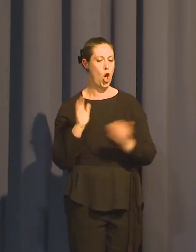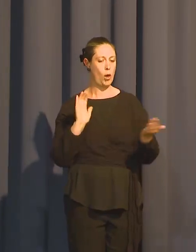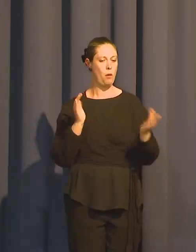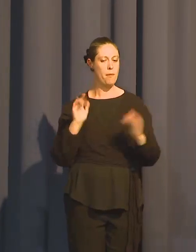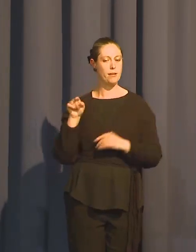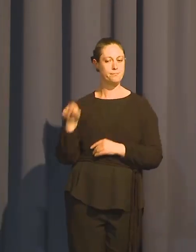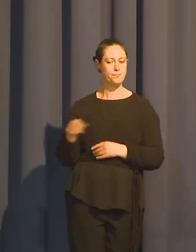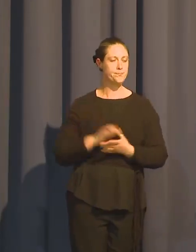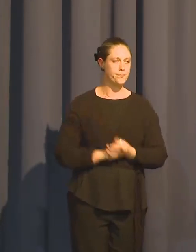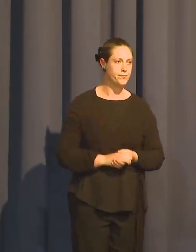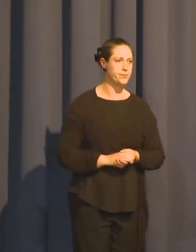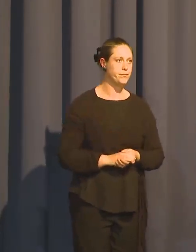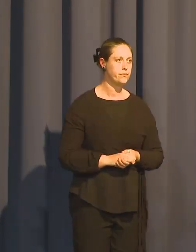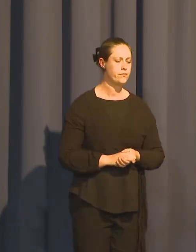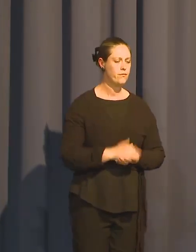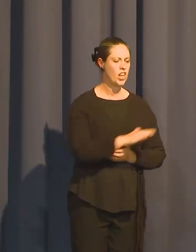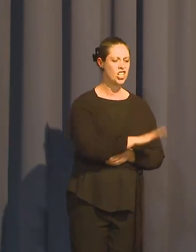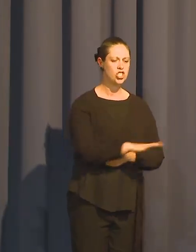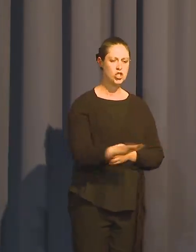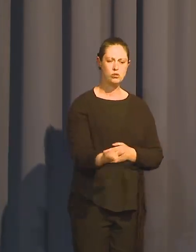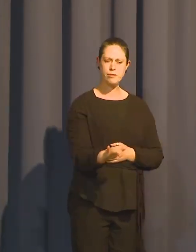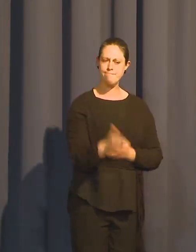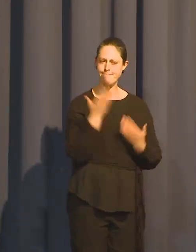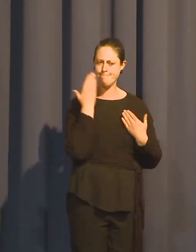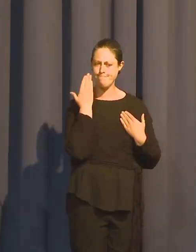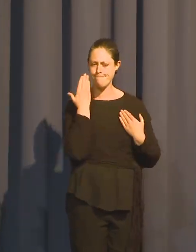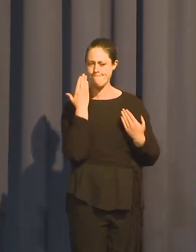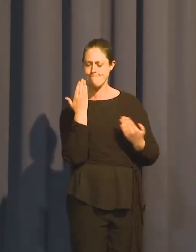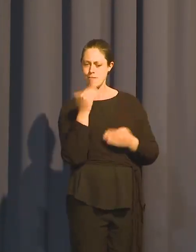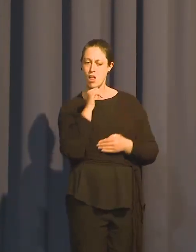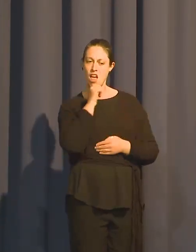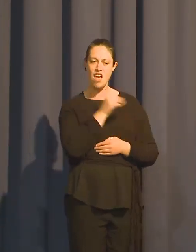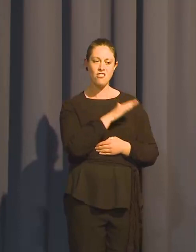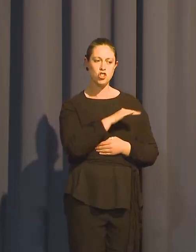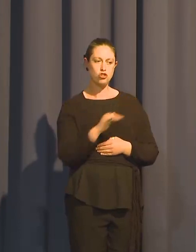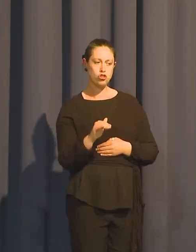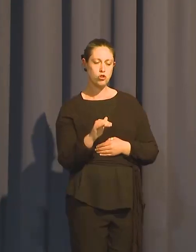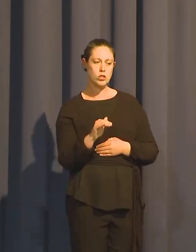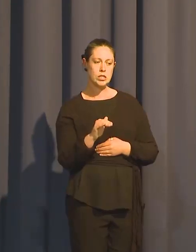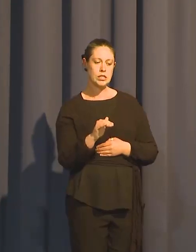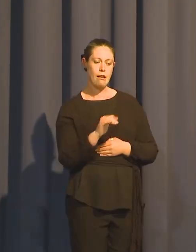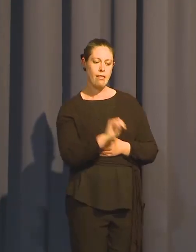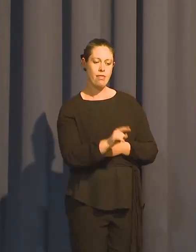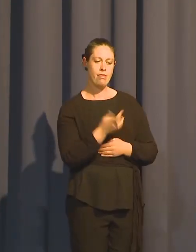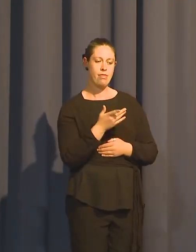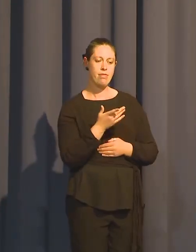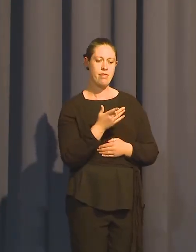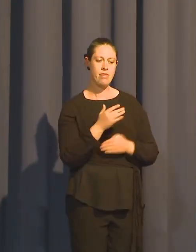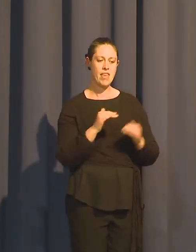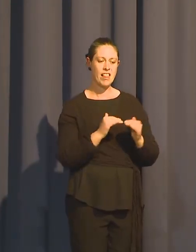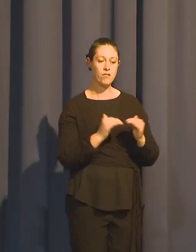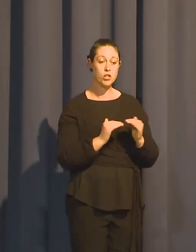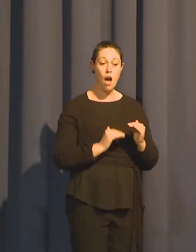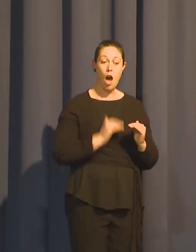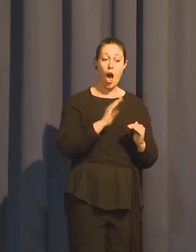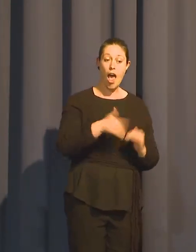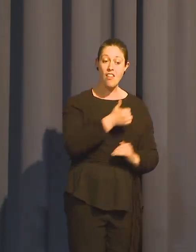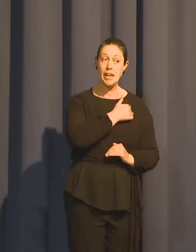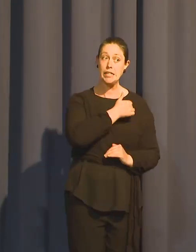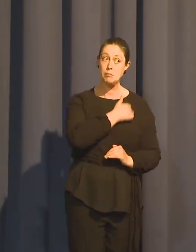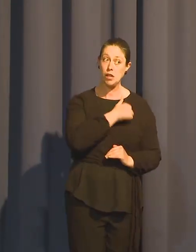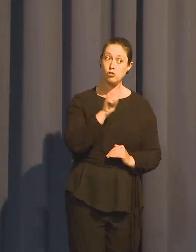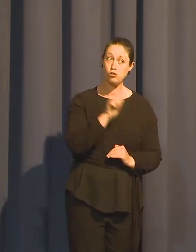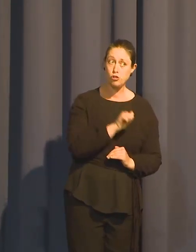For children, we can't tell if blood lead levels in children are slightly higher than expected, although almost